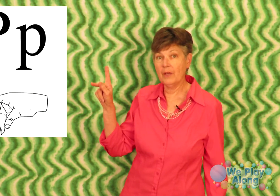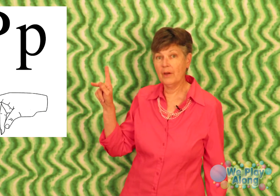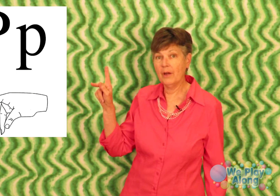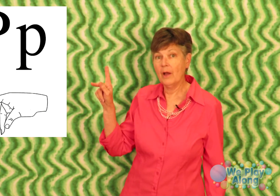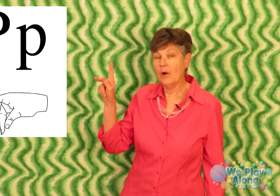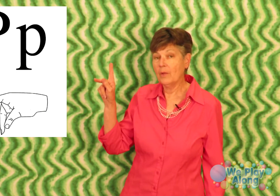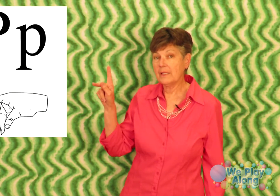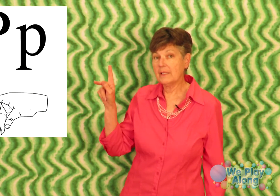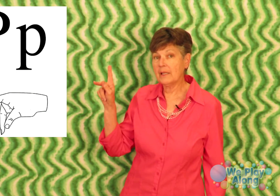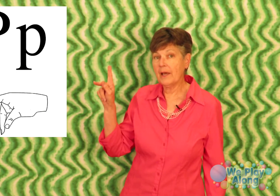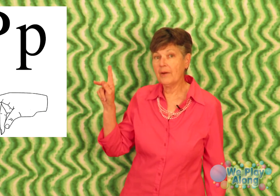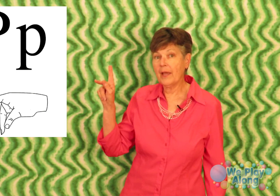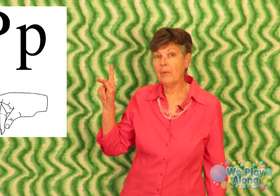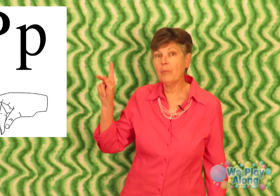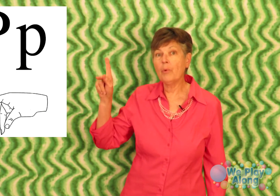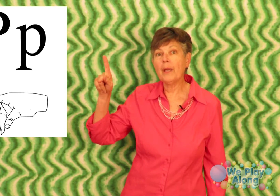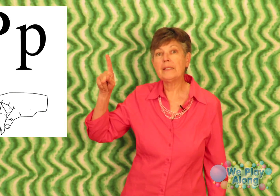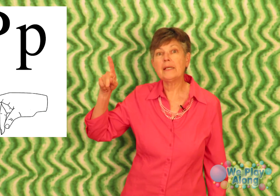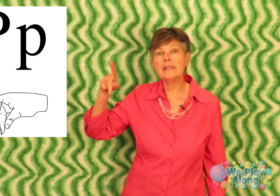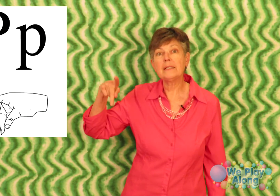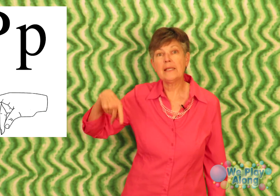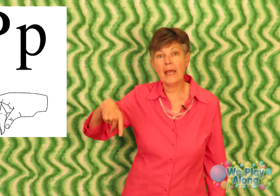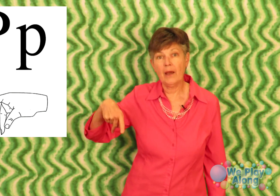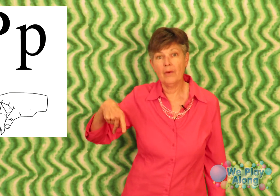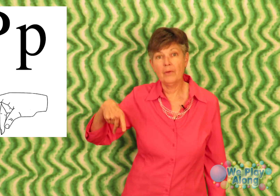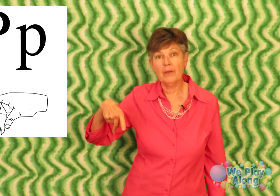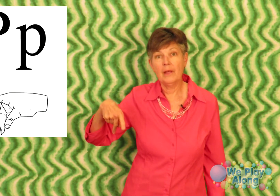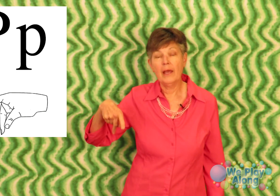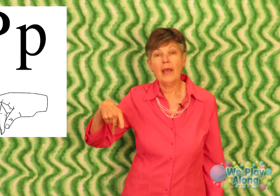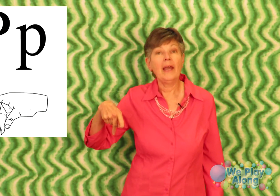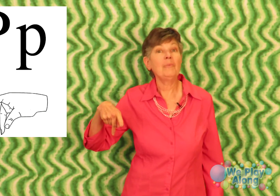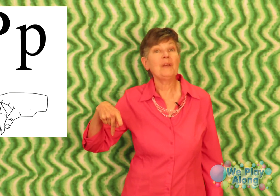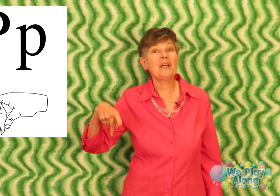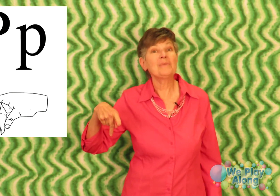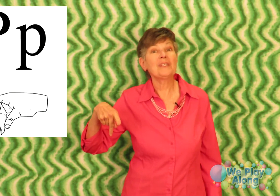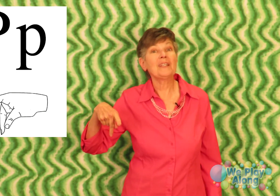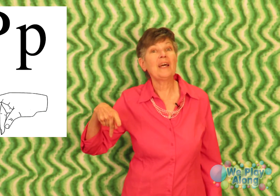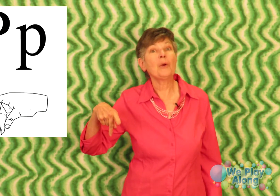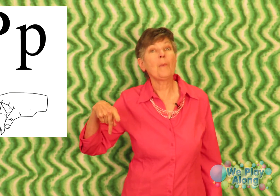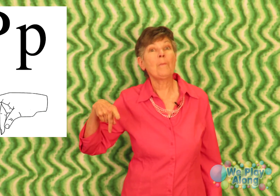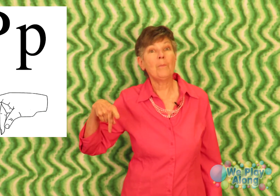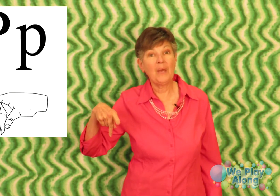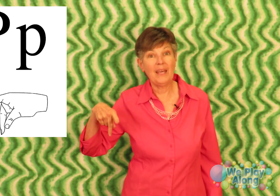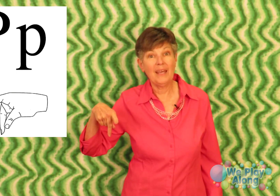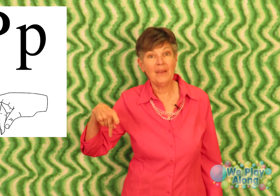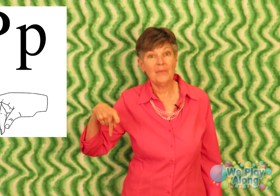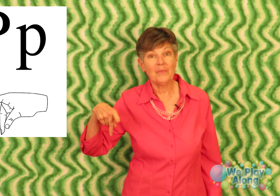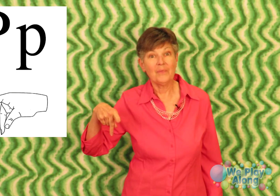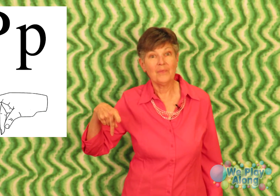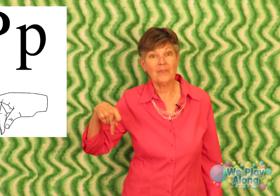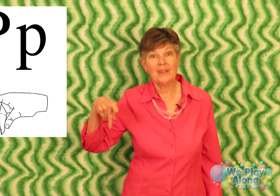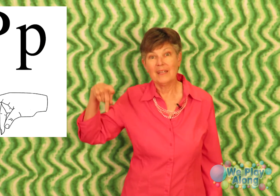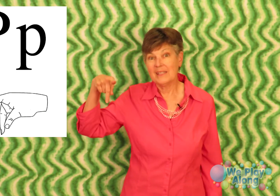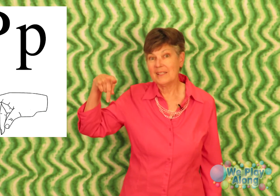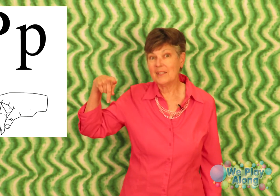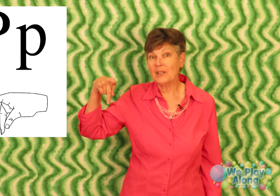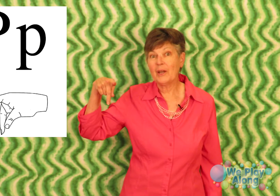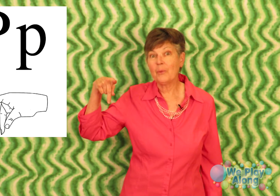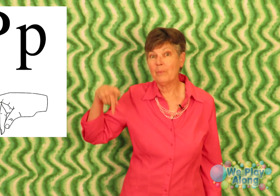finger. Well, this is the letter K. We'll point it down and it becomes the letter P. This is the letter